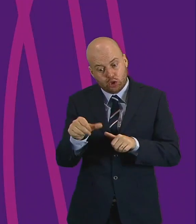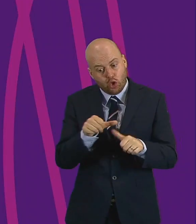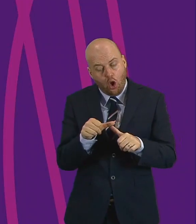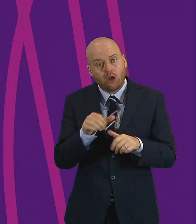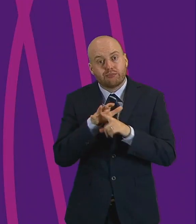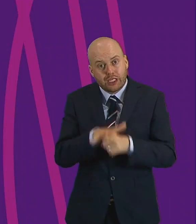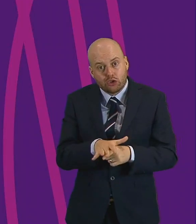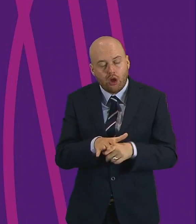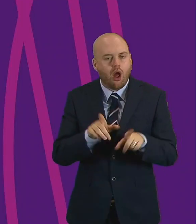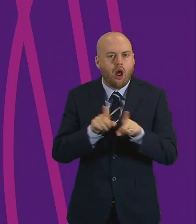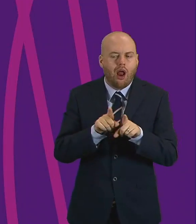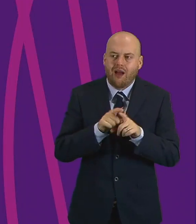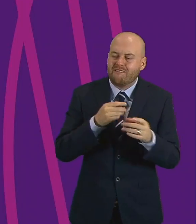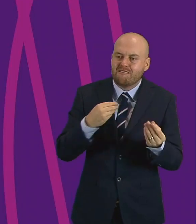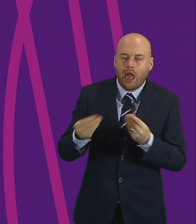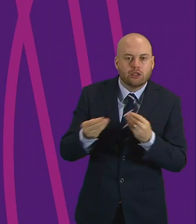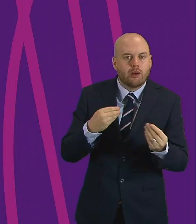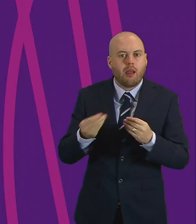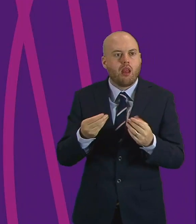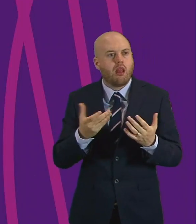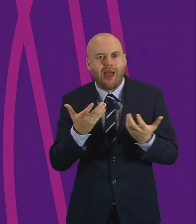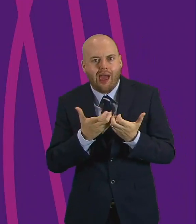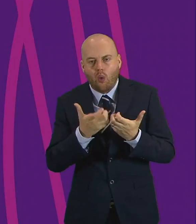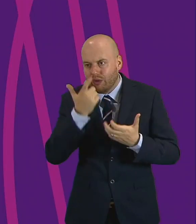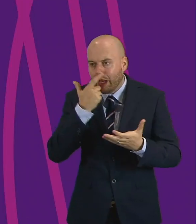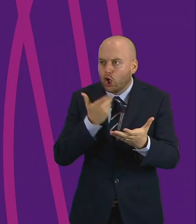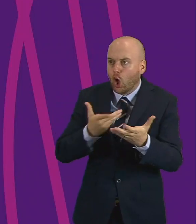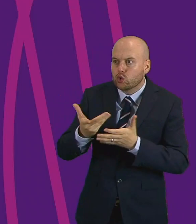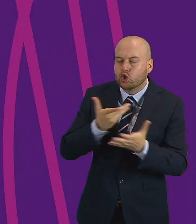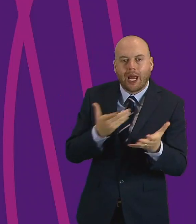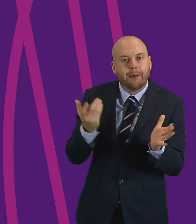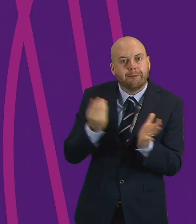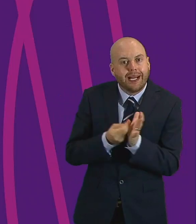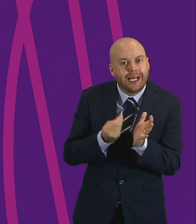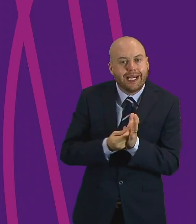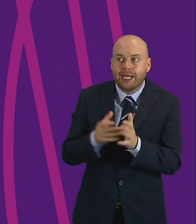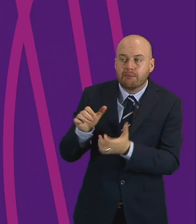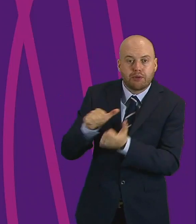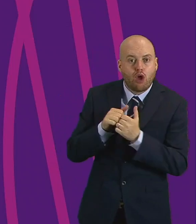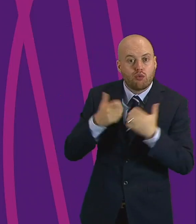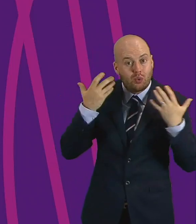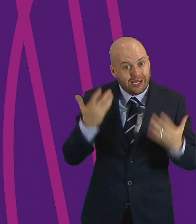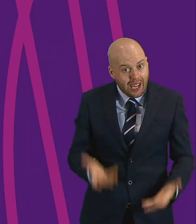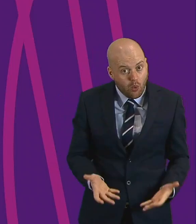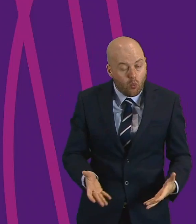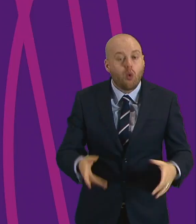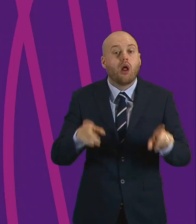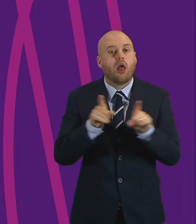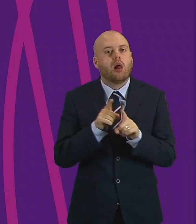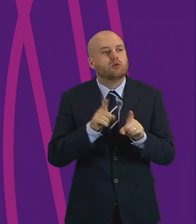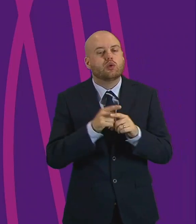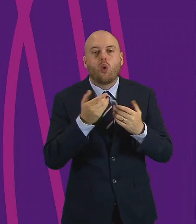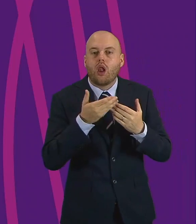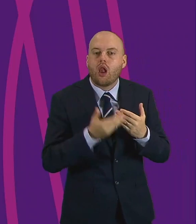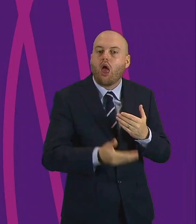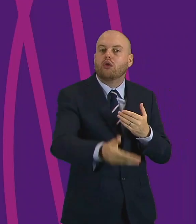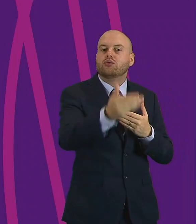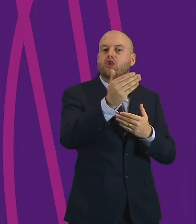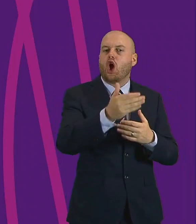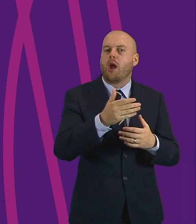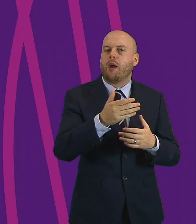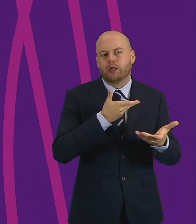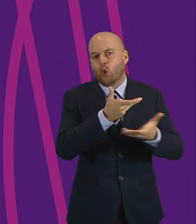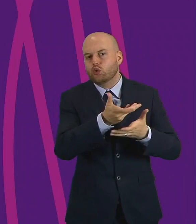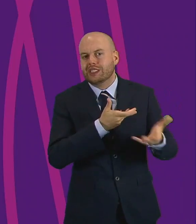require flexible approaches to be negotiated now, and longer-term issues which require careful negotiation in the